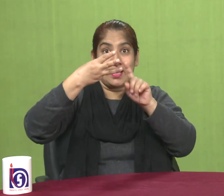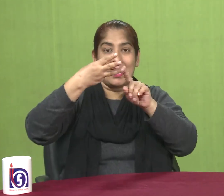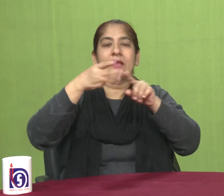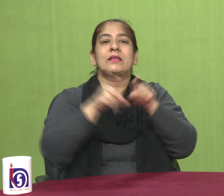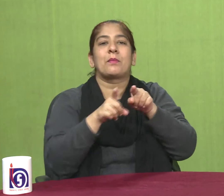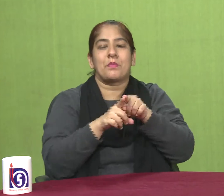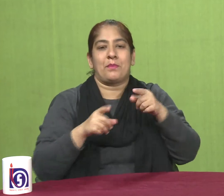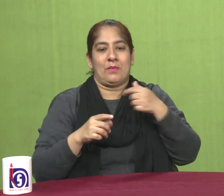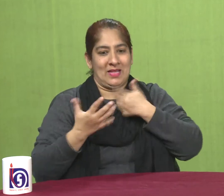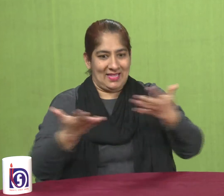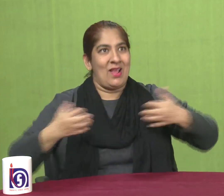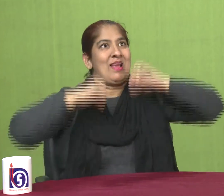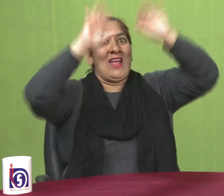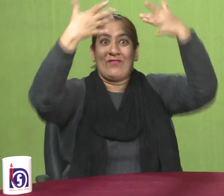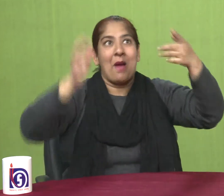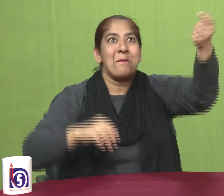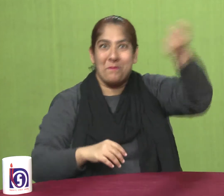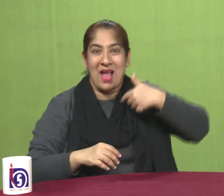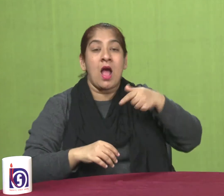Third point, credit inquiry.